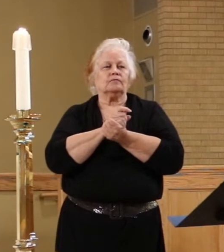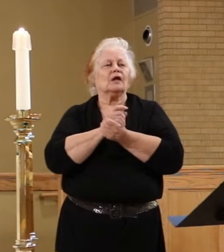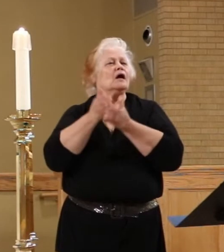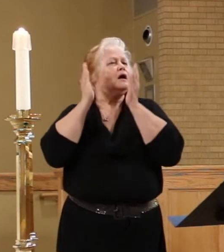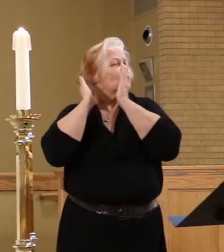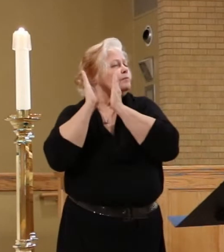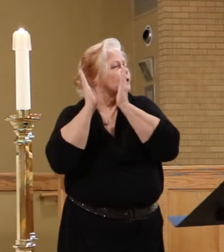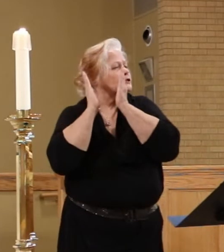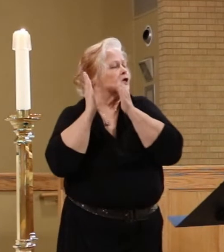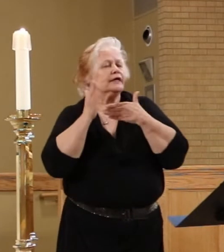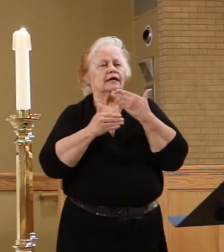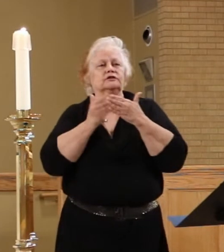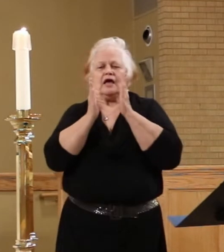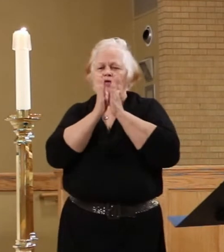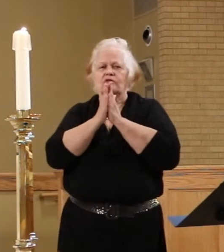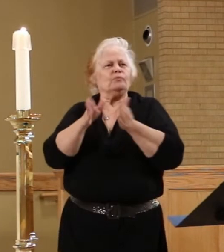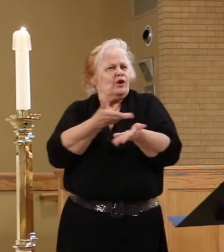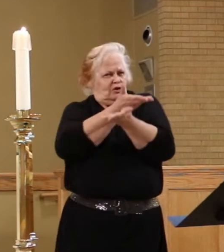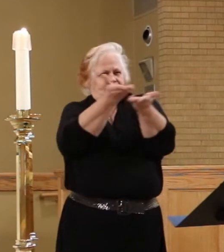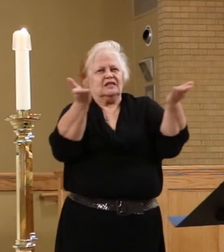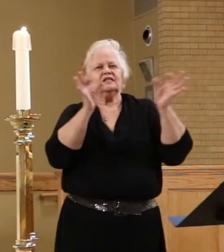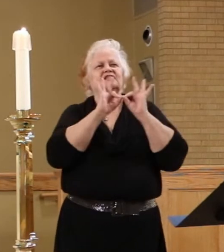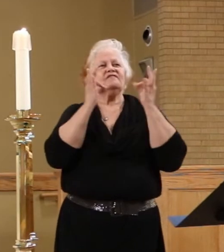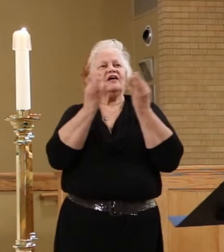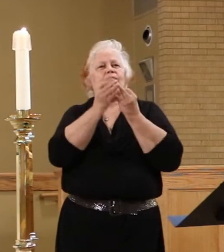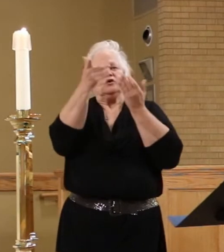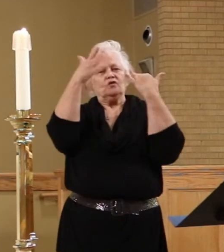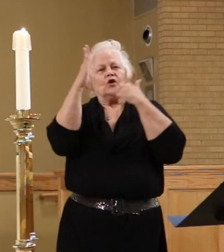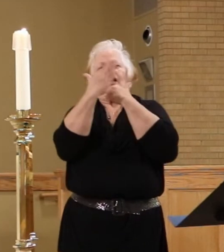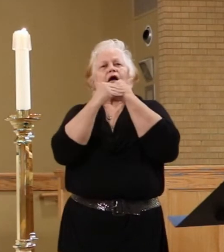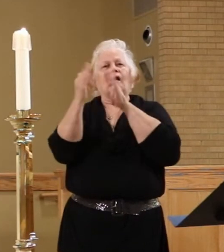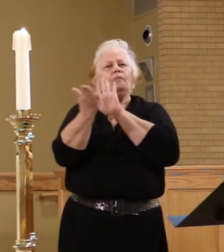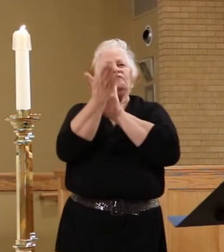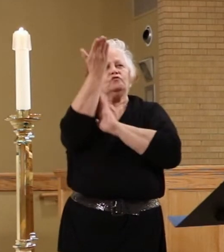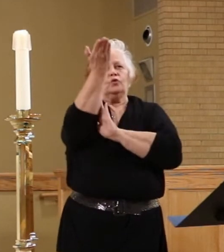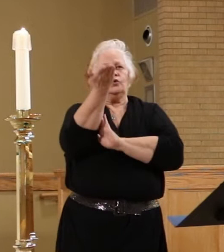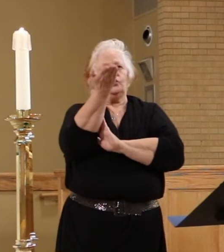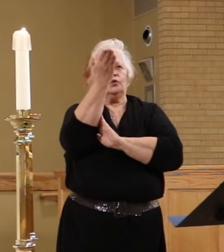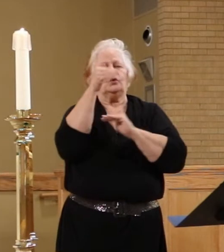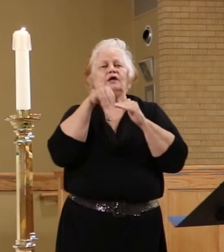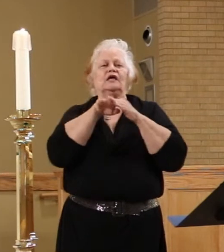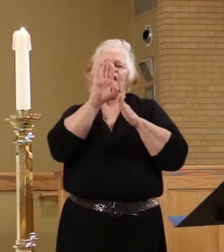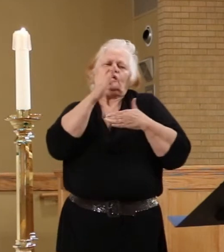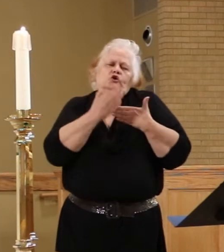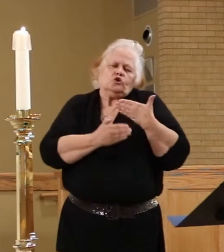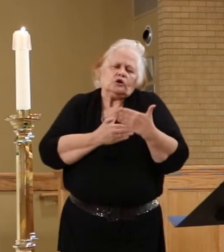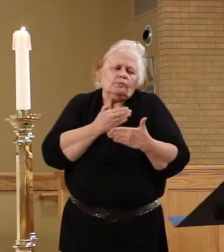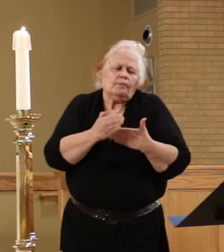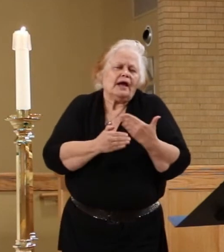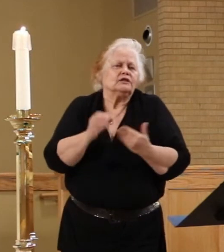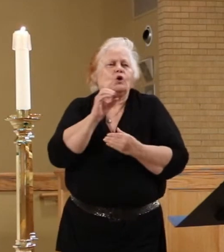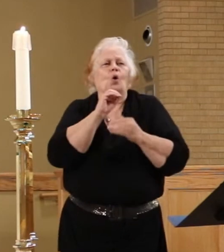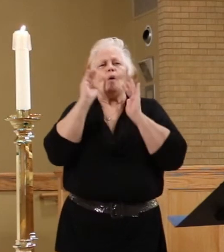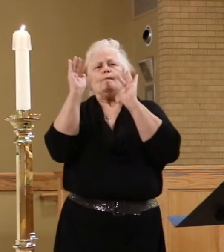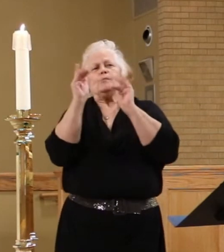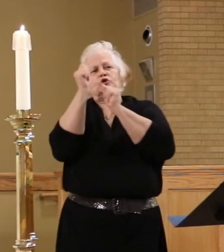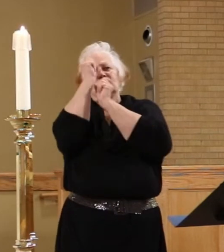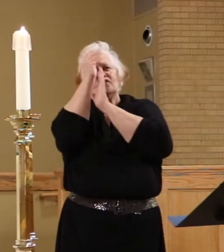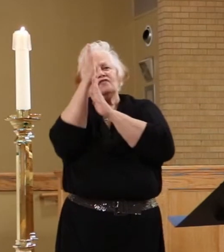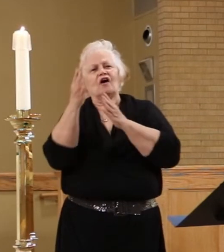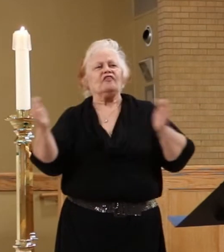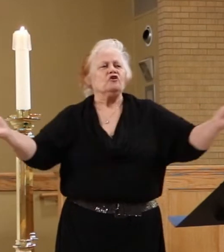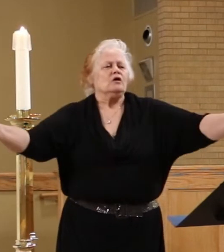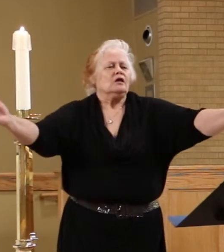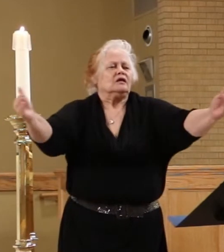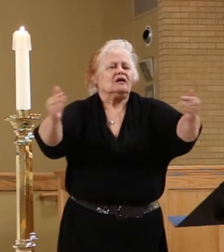Listen graciously to the prayers of this family whom you have summoned before you. In your compassion, O merciful Father, gather to